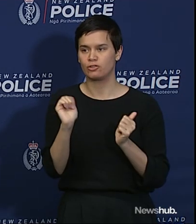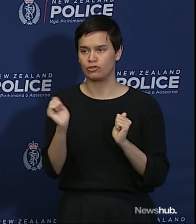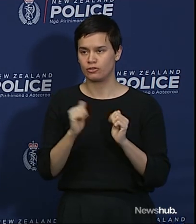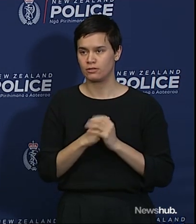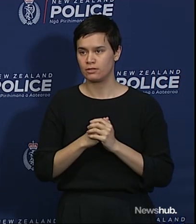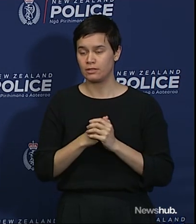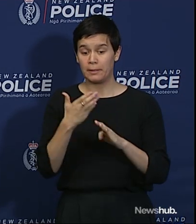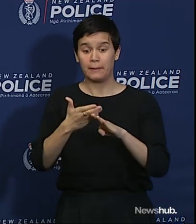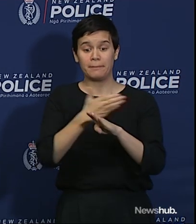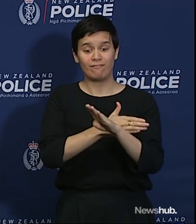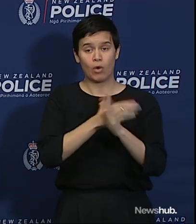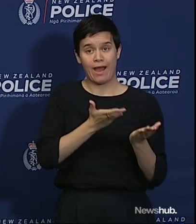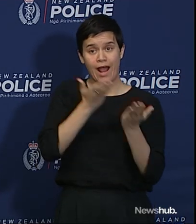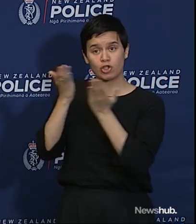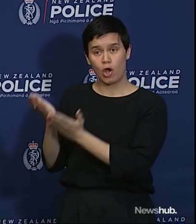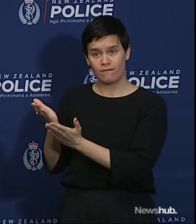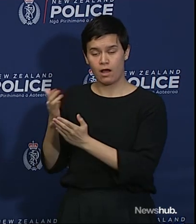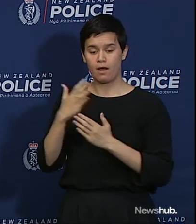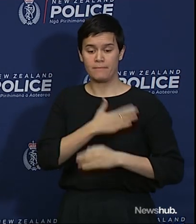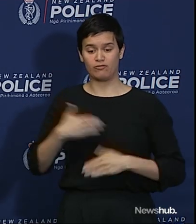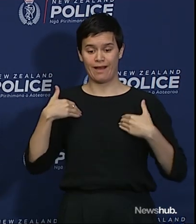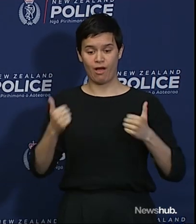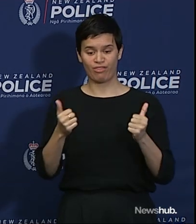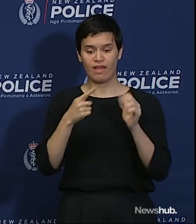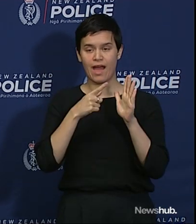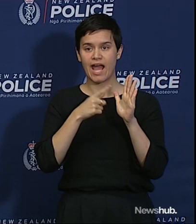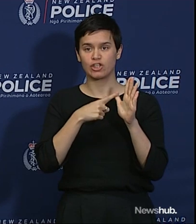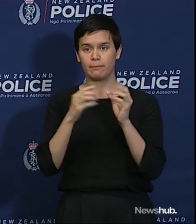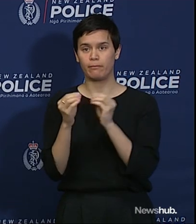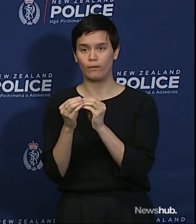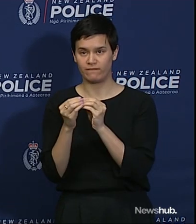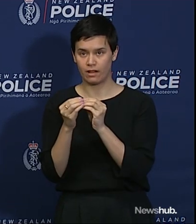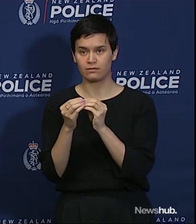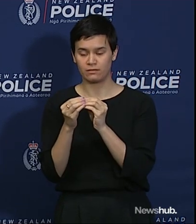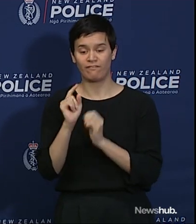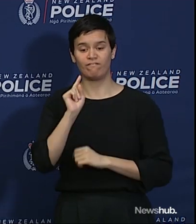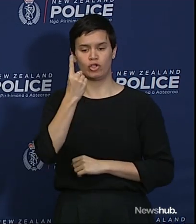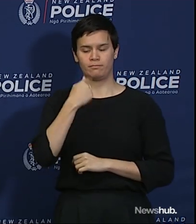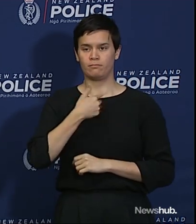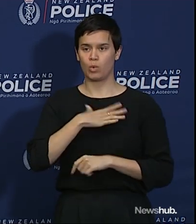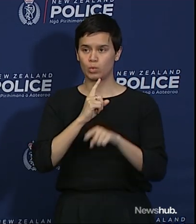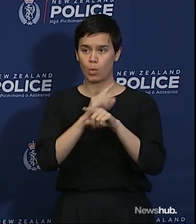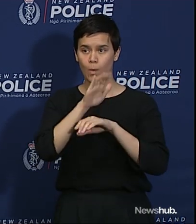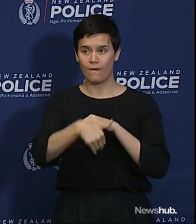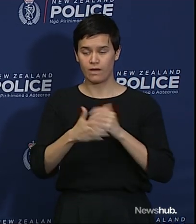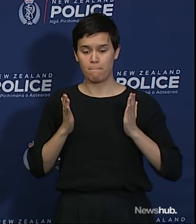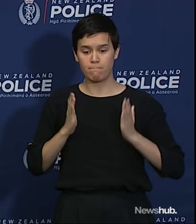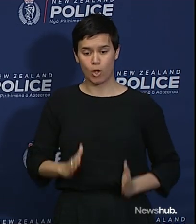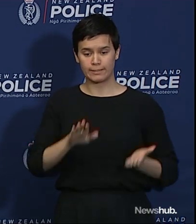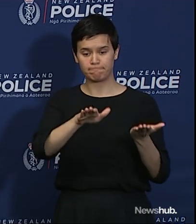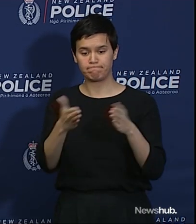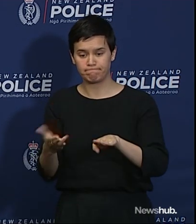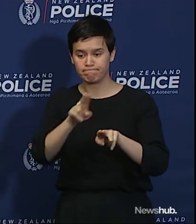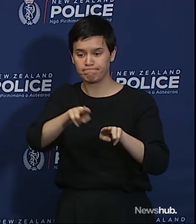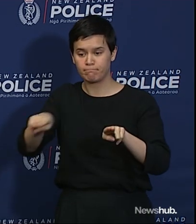Before I hand over to Ashley Bloomfield, I'd like to address the matter of recovery of the bodies.